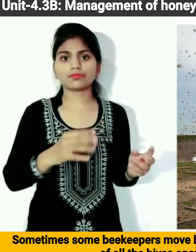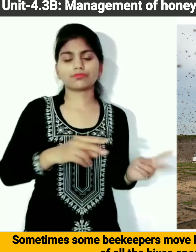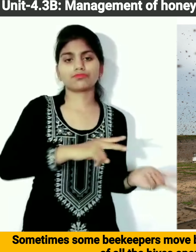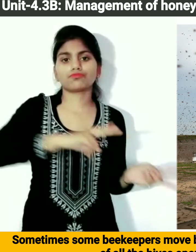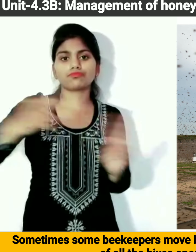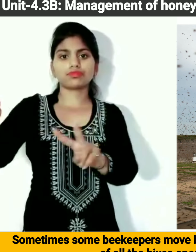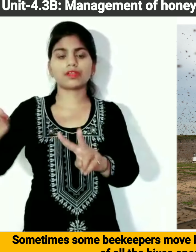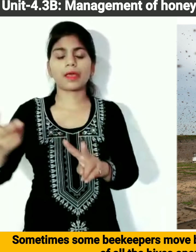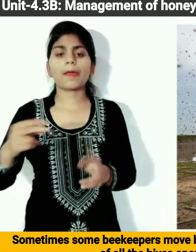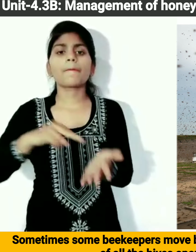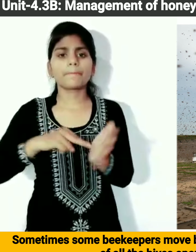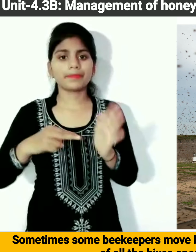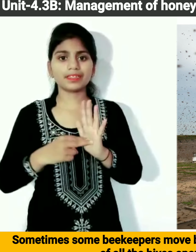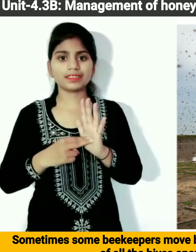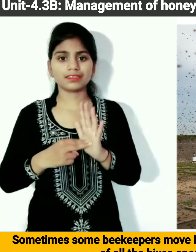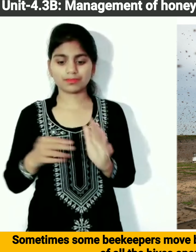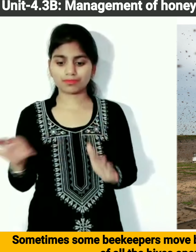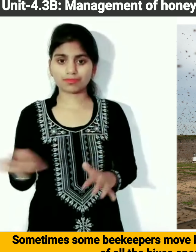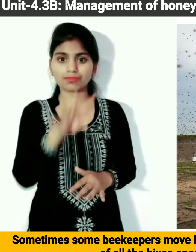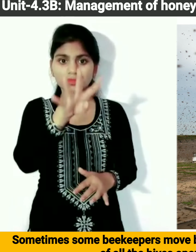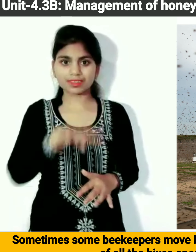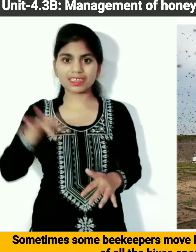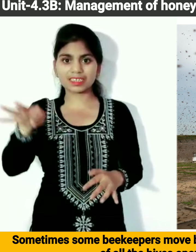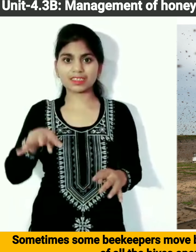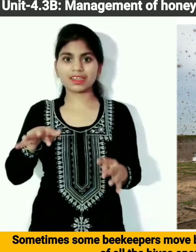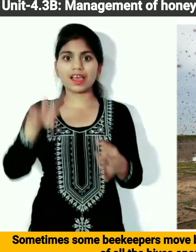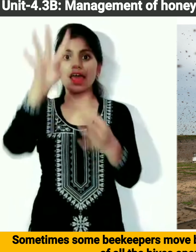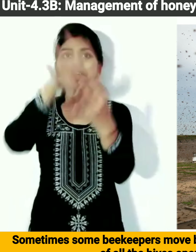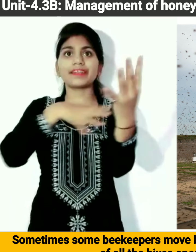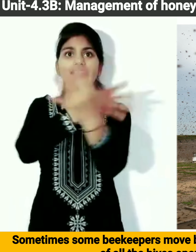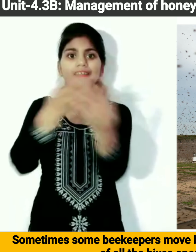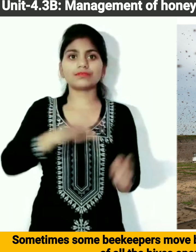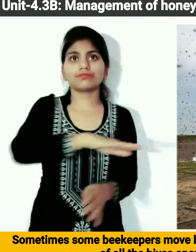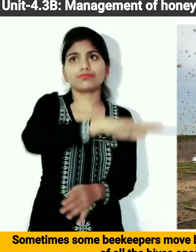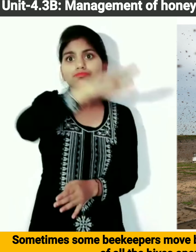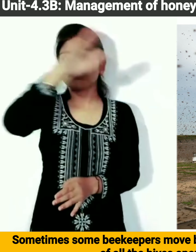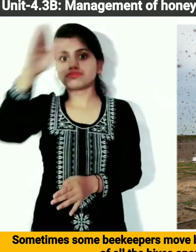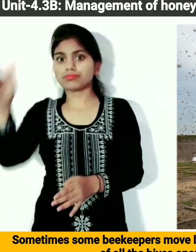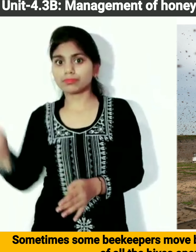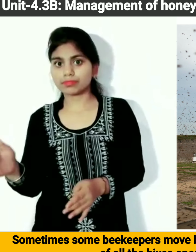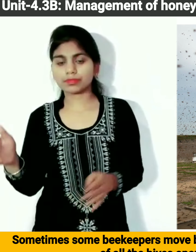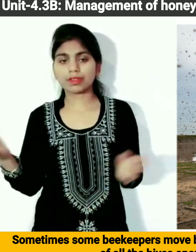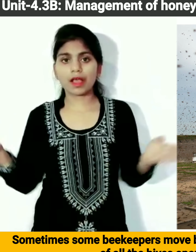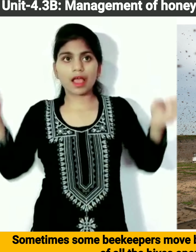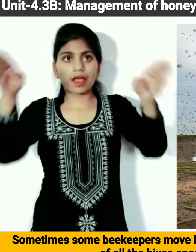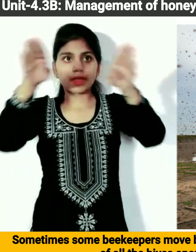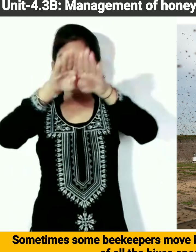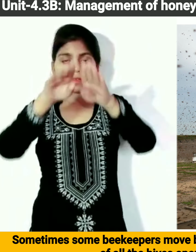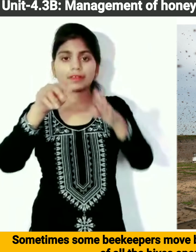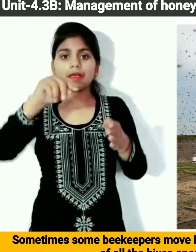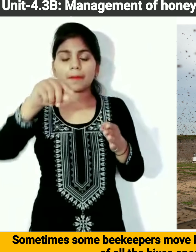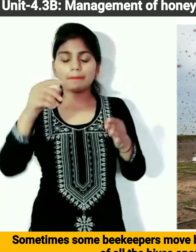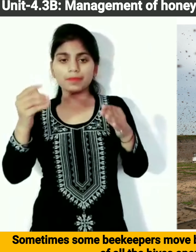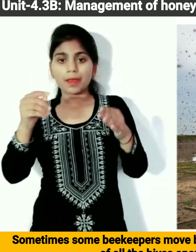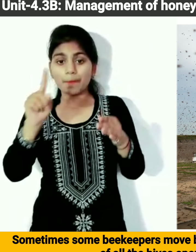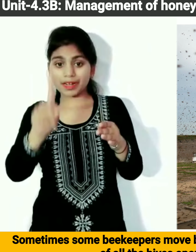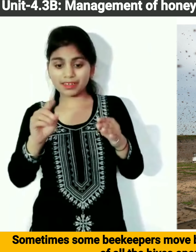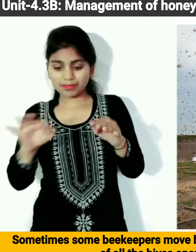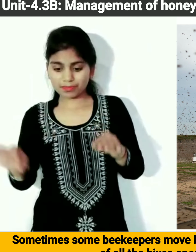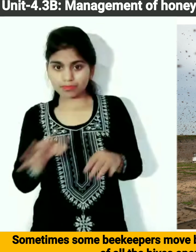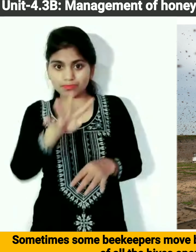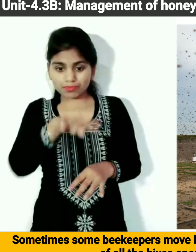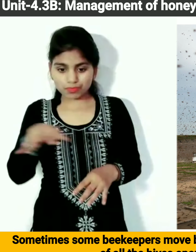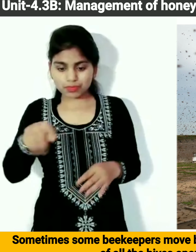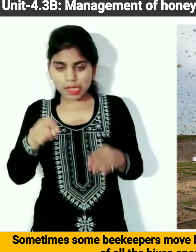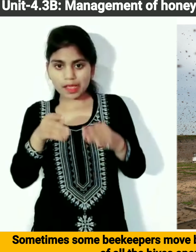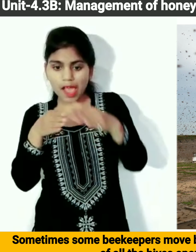nylon net, but entrances of all the hives open. In such